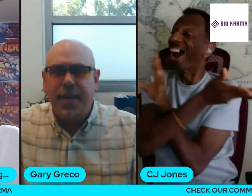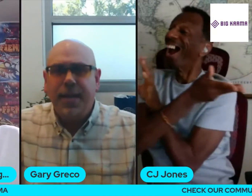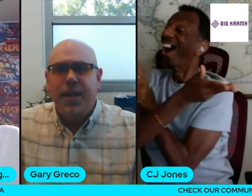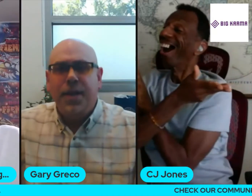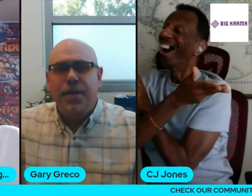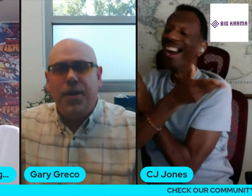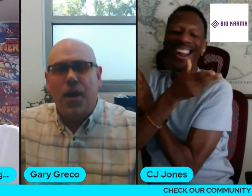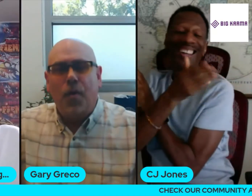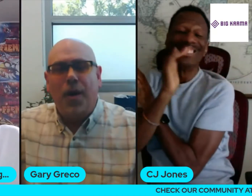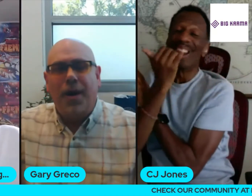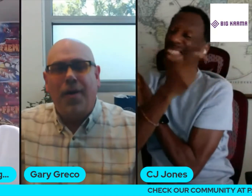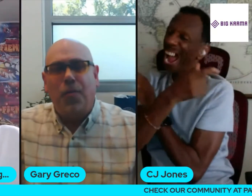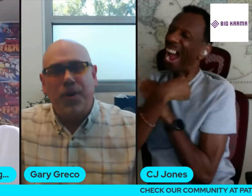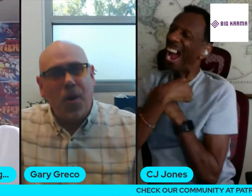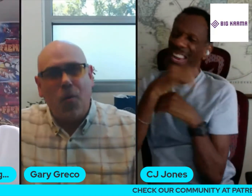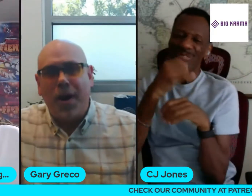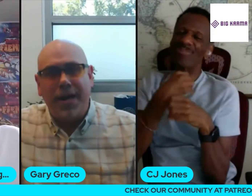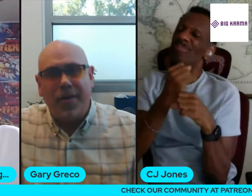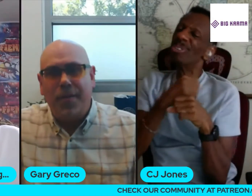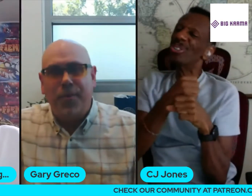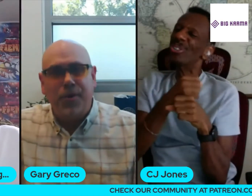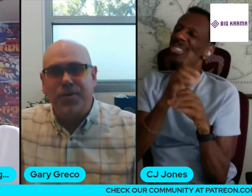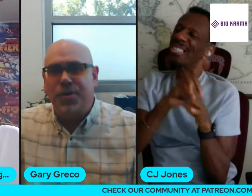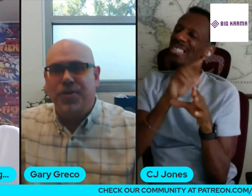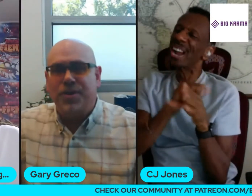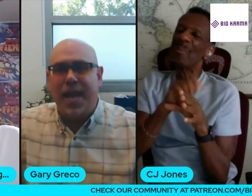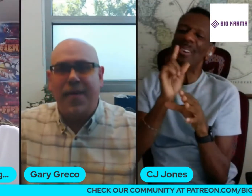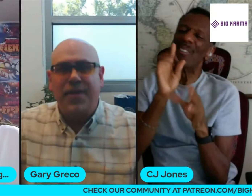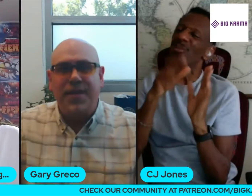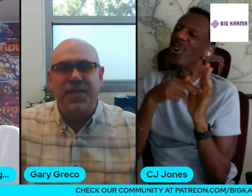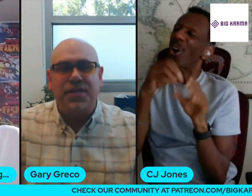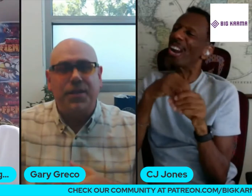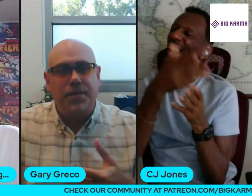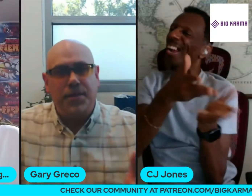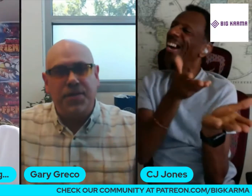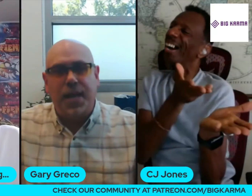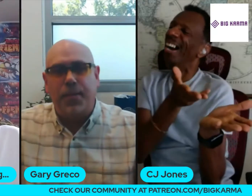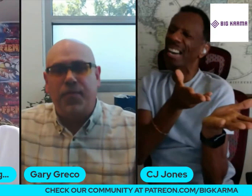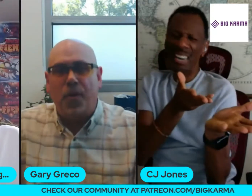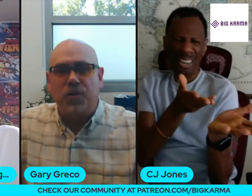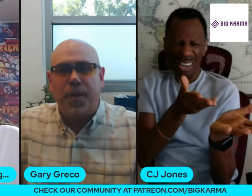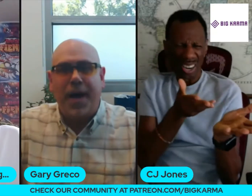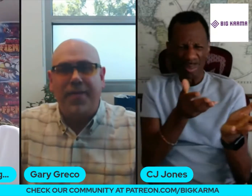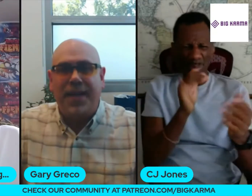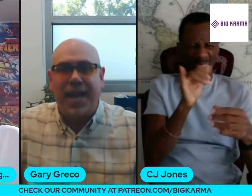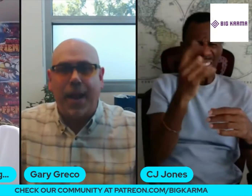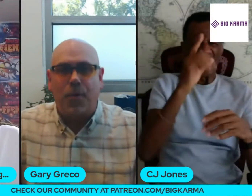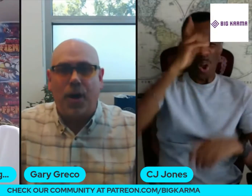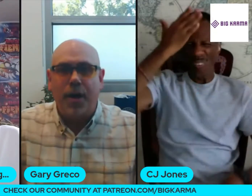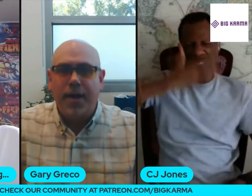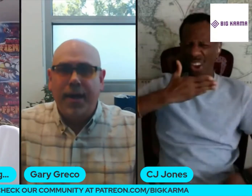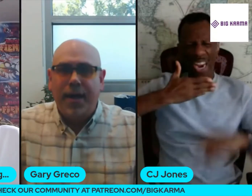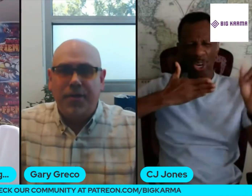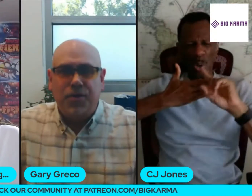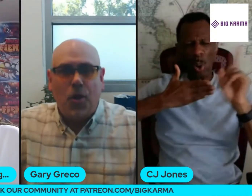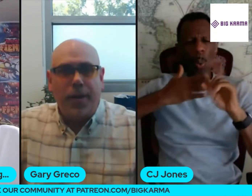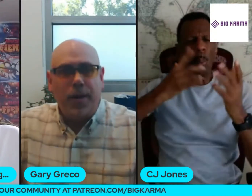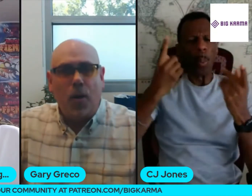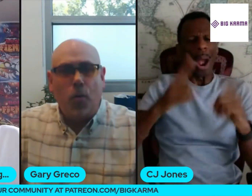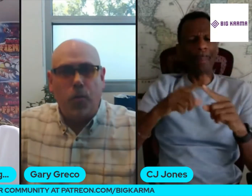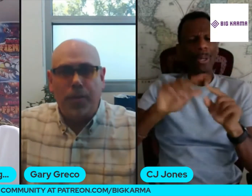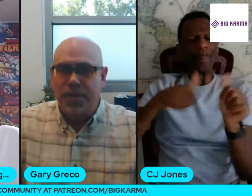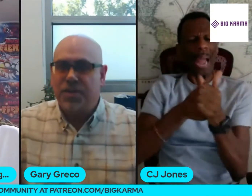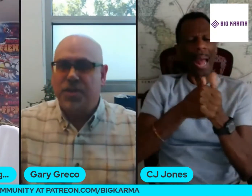piece. We don't want hearing producers and having these disabled folks behind the camera